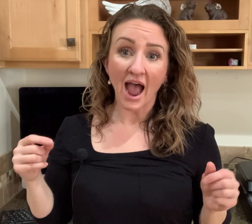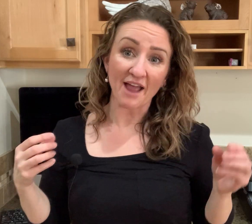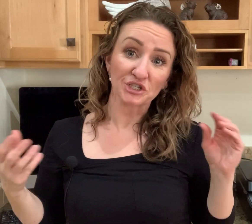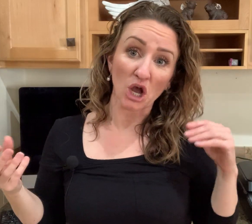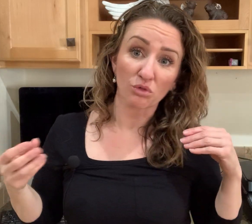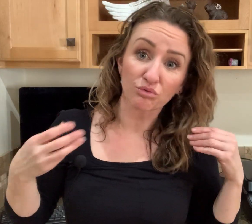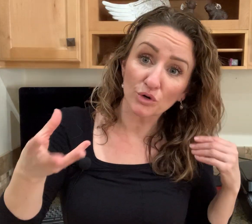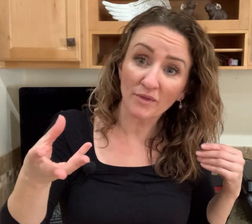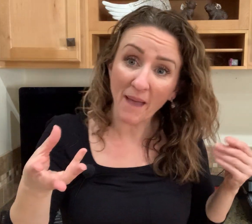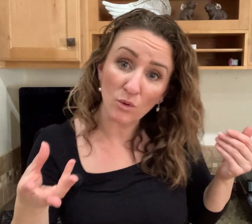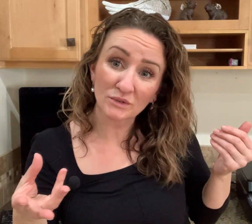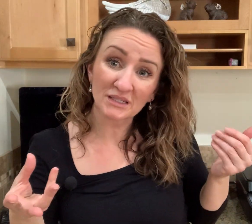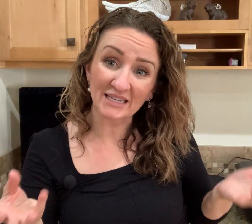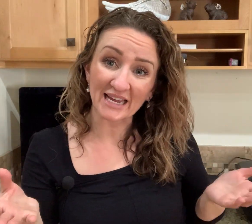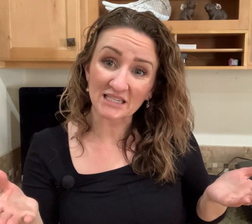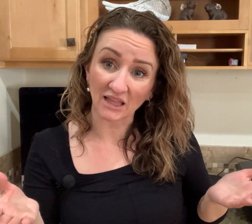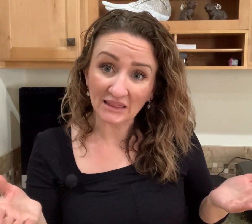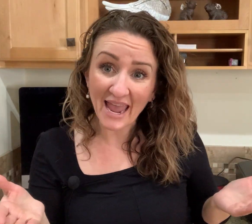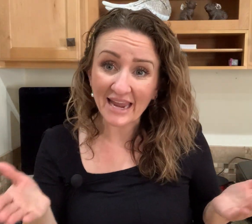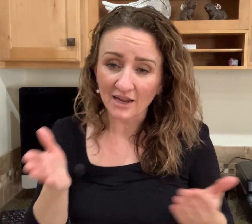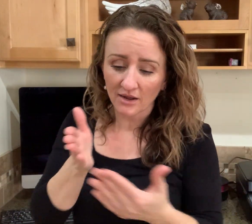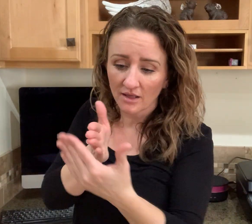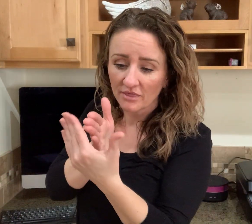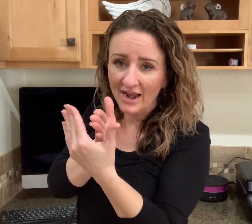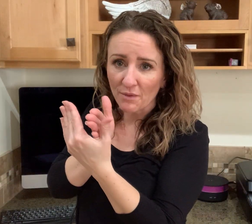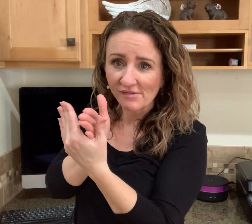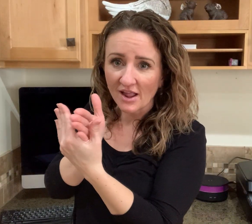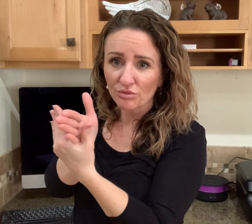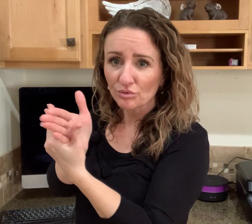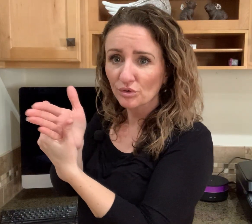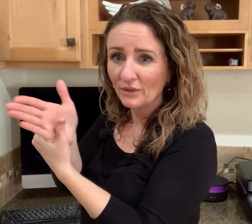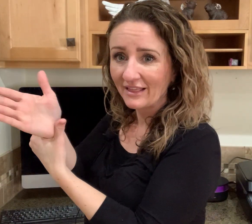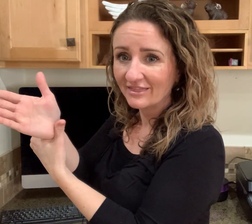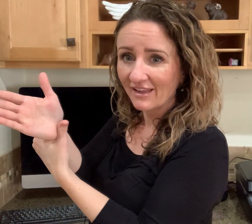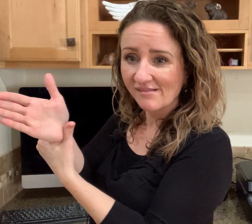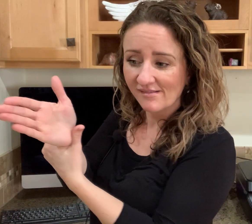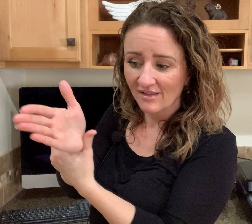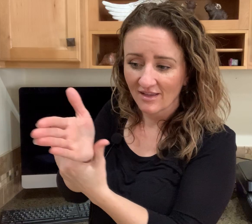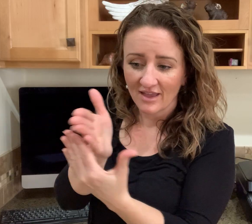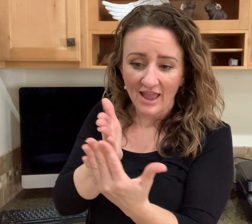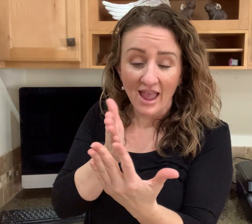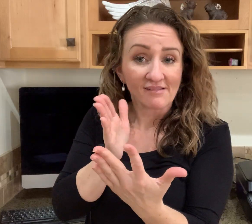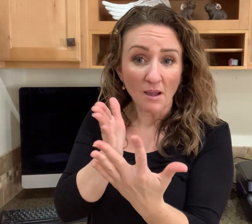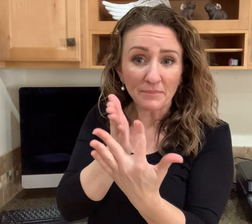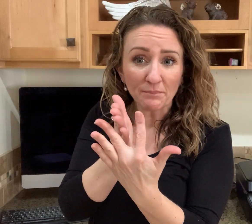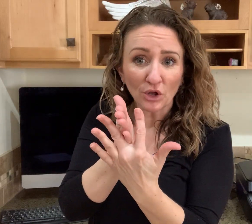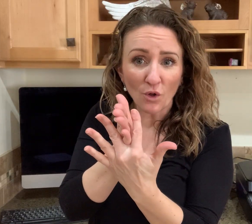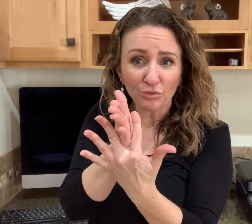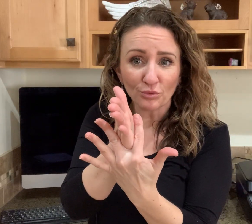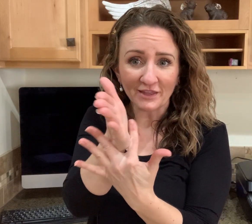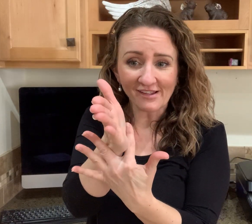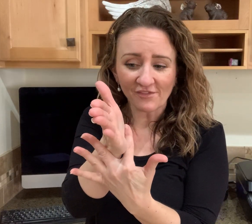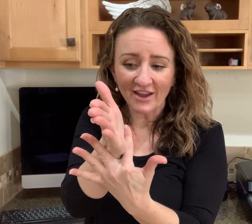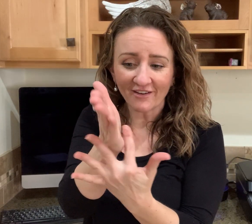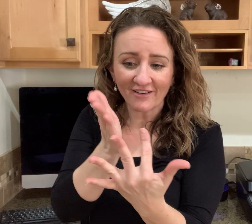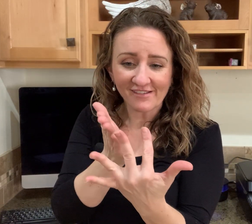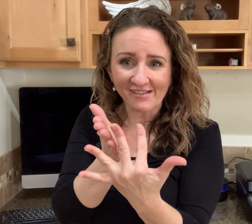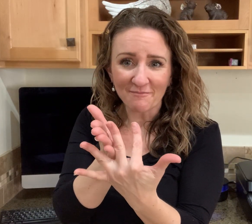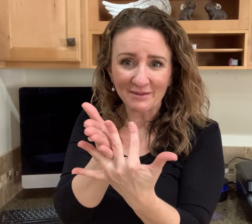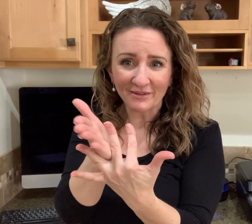have to go through the mountains to get to the lake, then I would sign through like this. Some people go through these fingers, some people